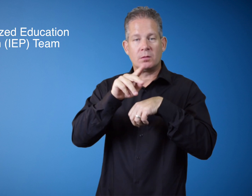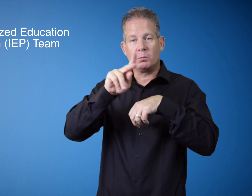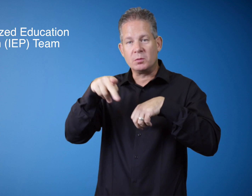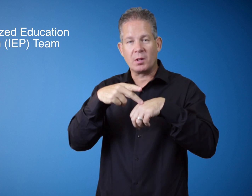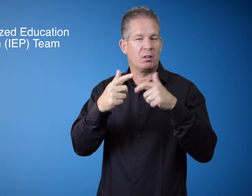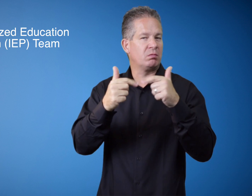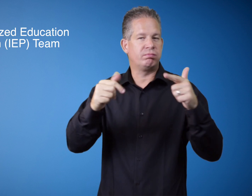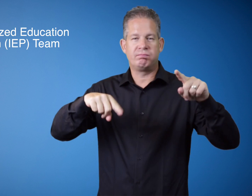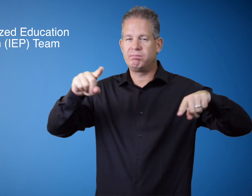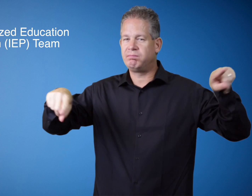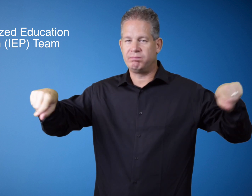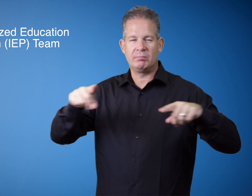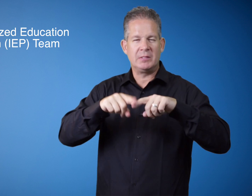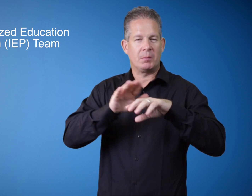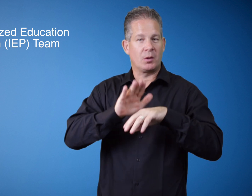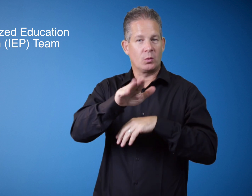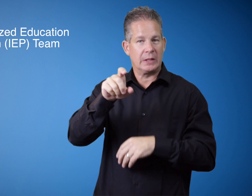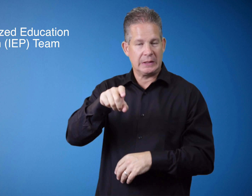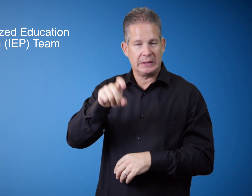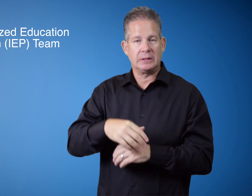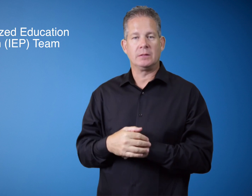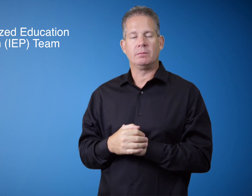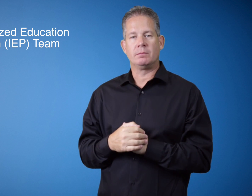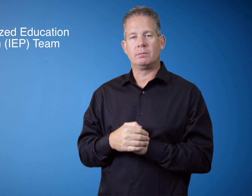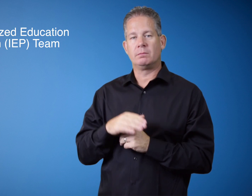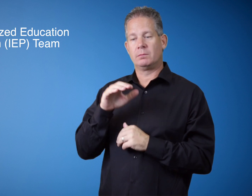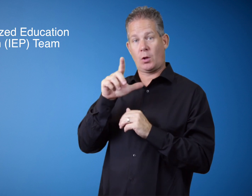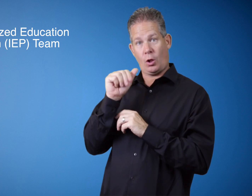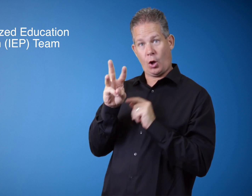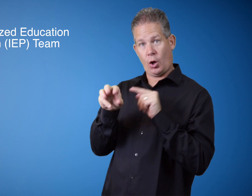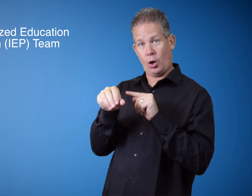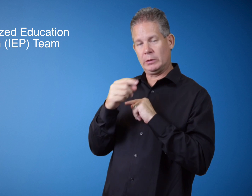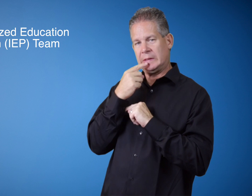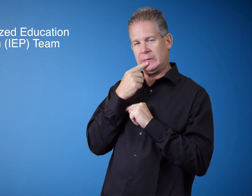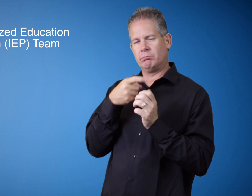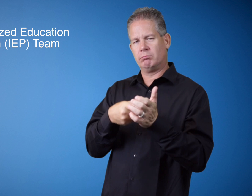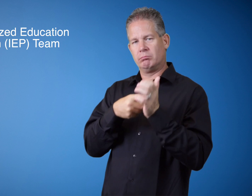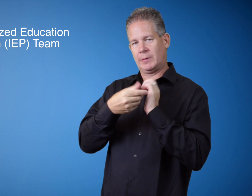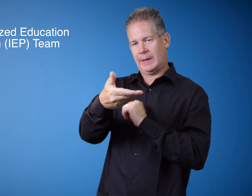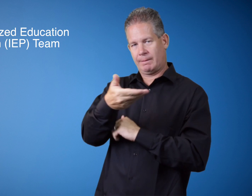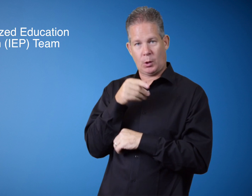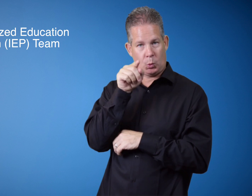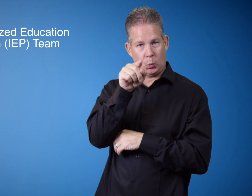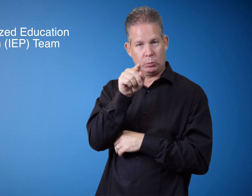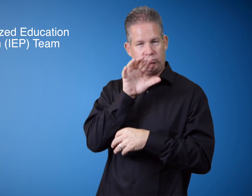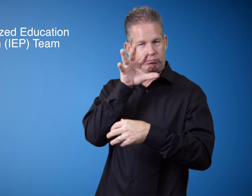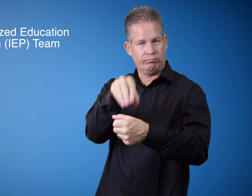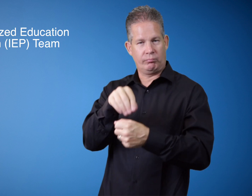you, your parents, counselors, principals, or a variety of others depending on your needs. The law says that you must be